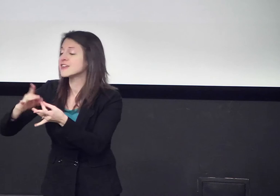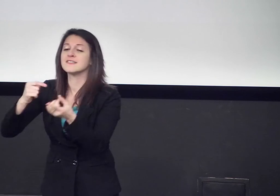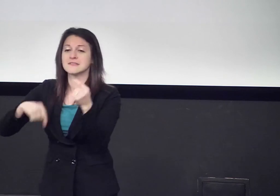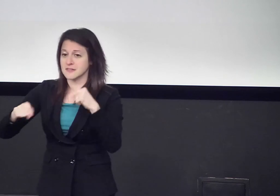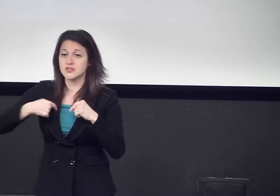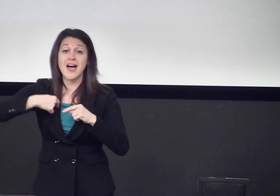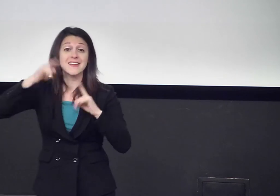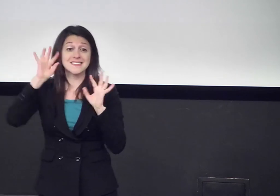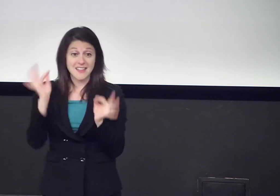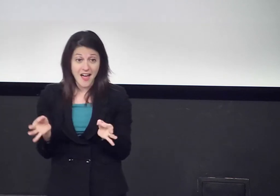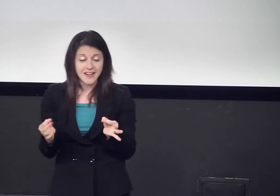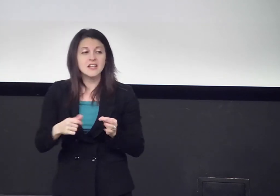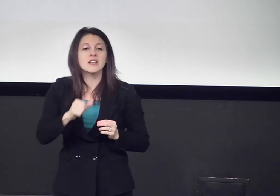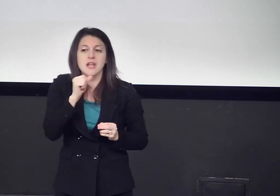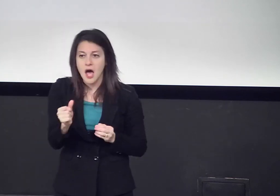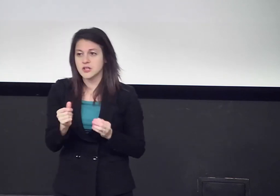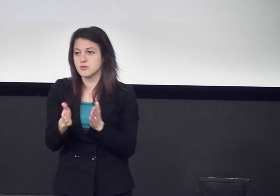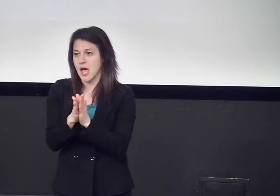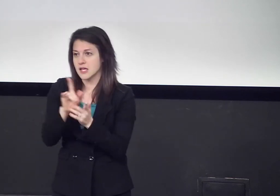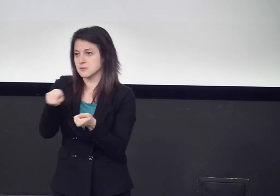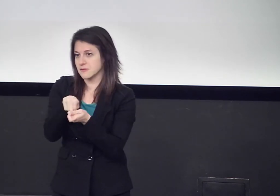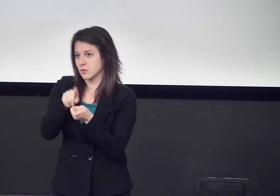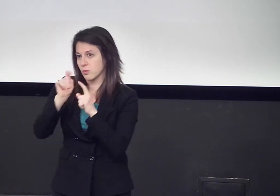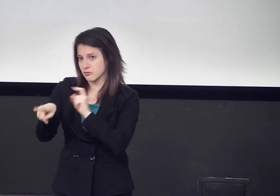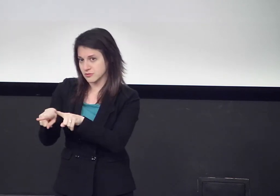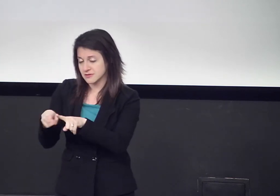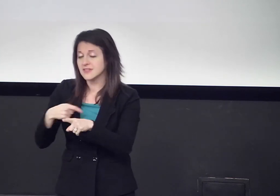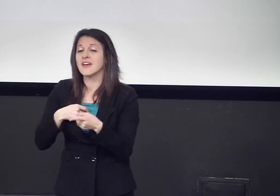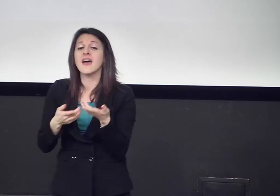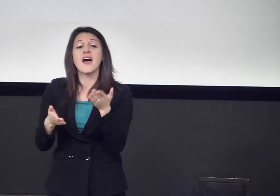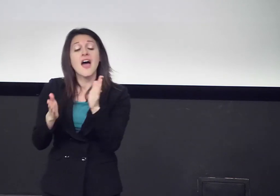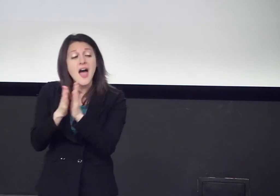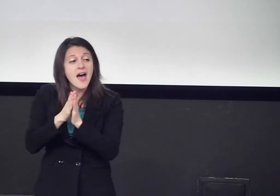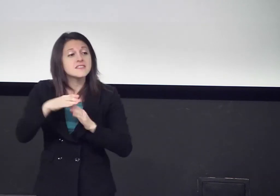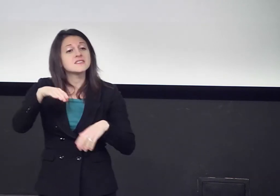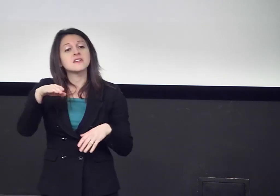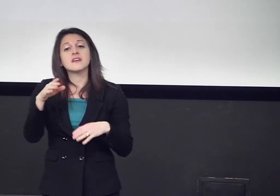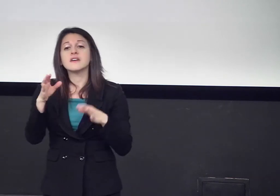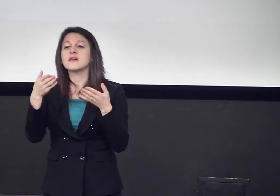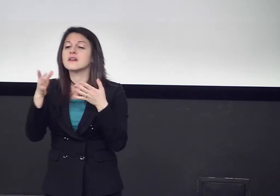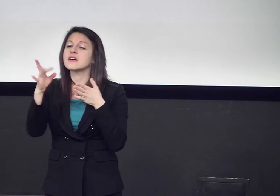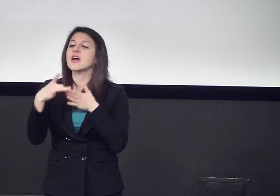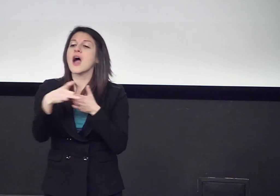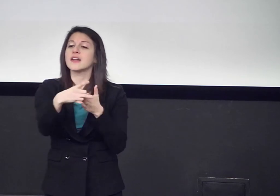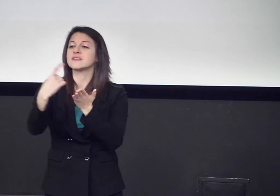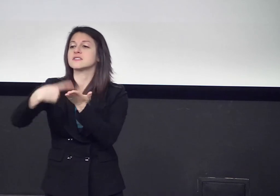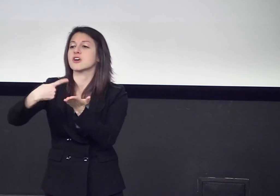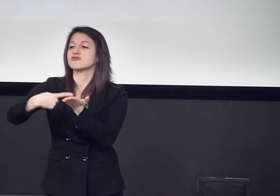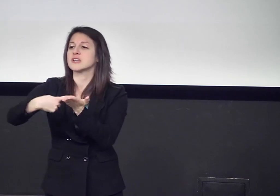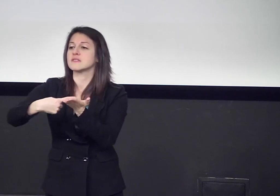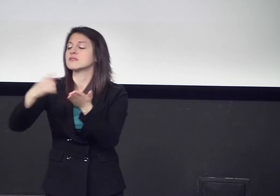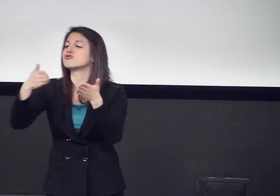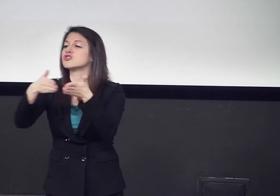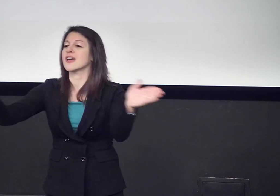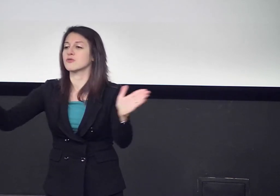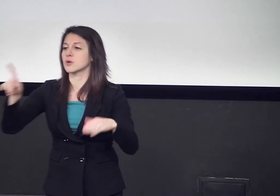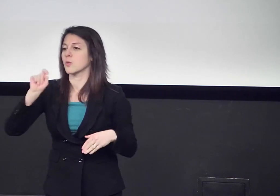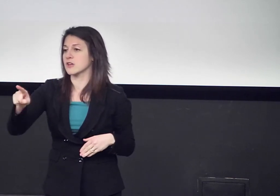And I didn't want any question that I asked to influence the way that they decided to answer. So with that, I opened with like a